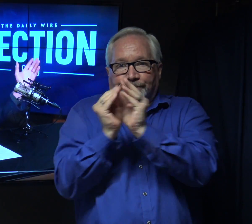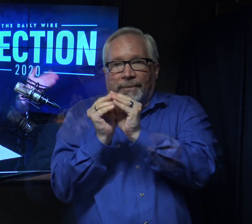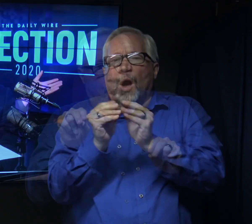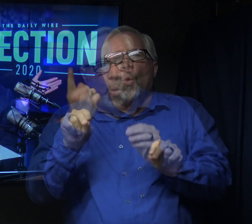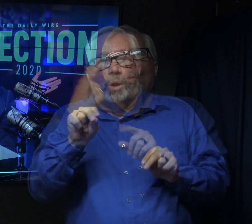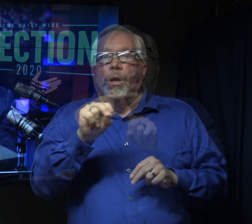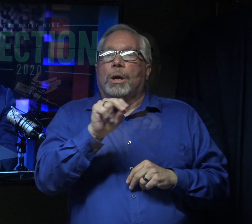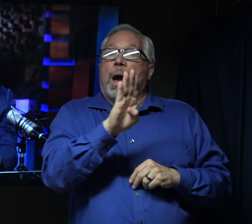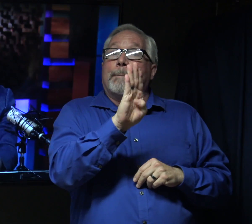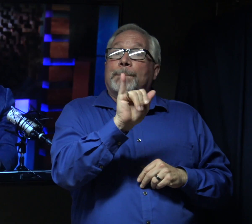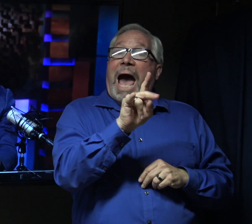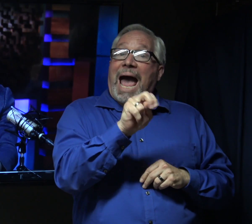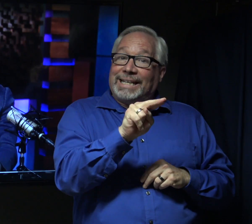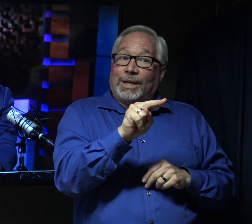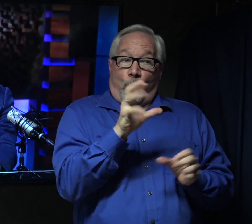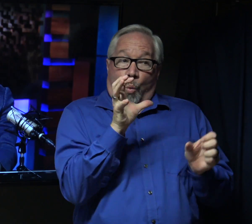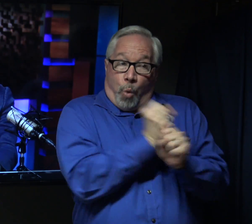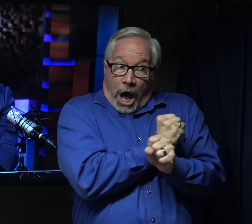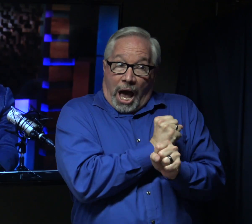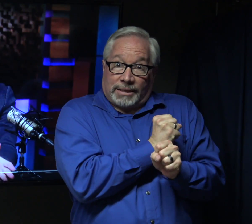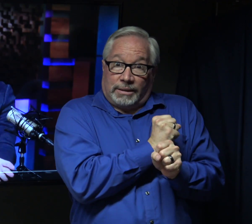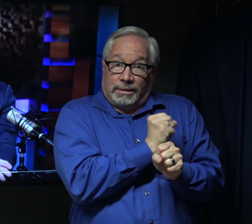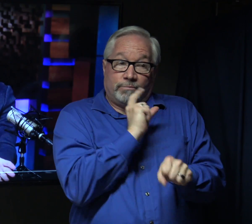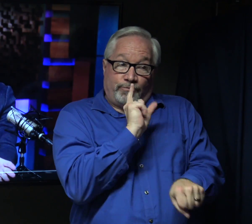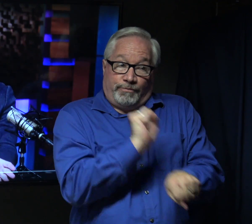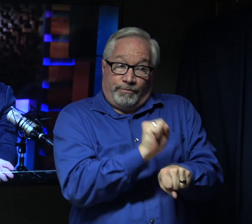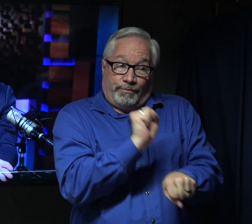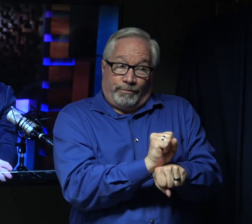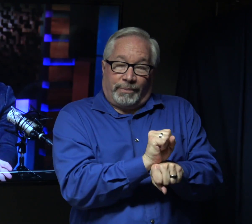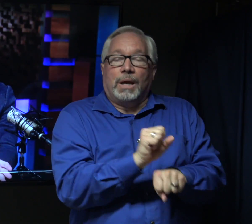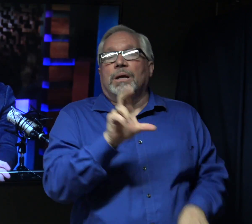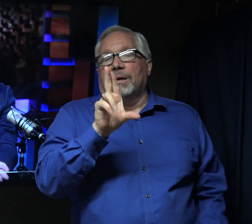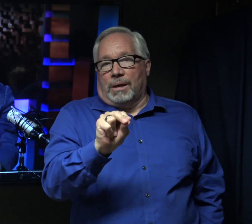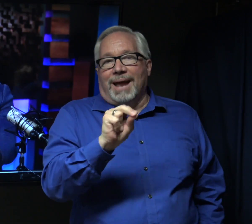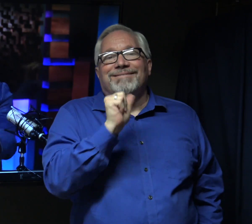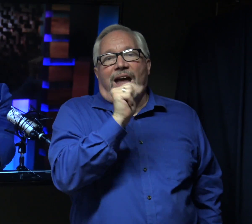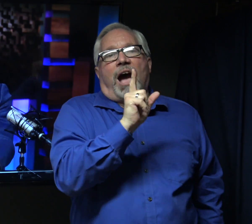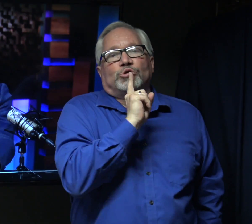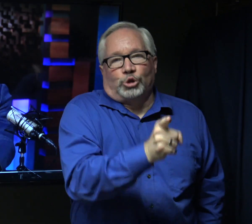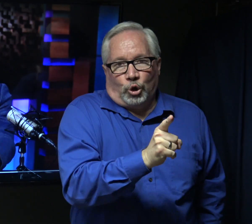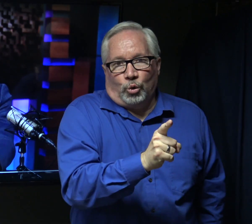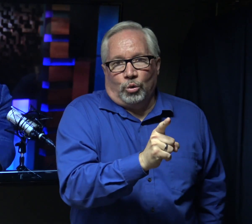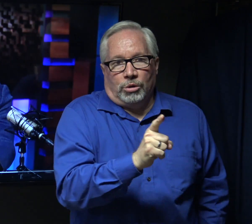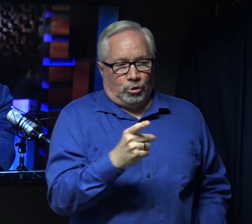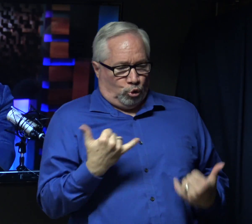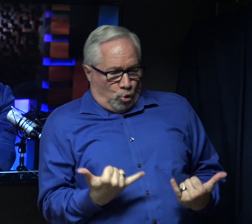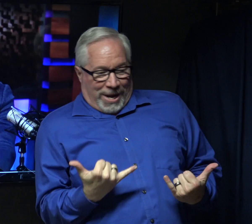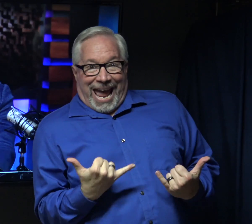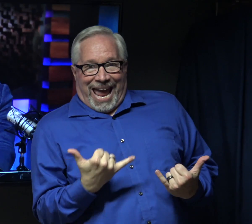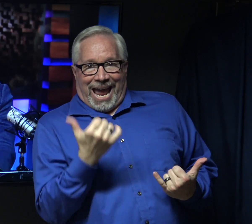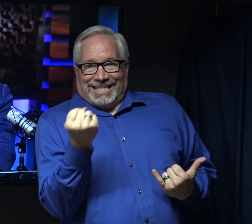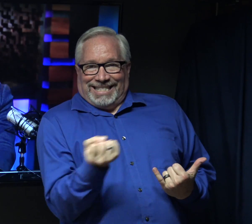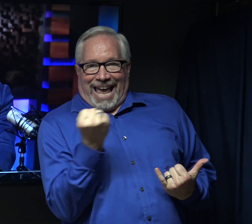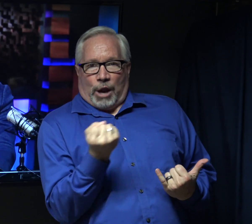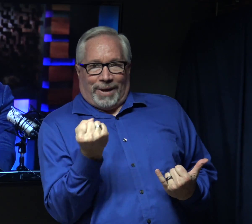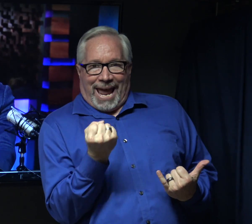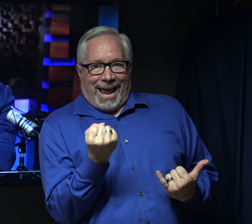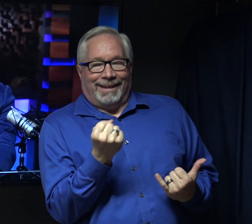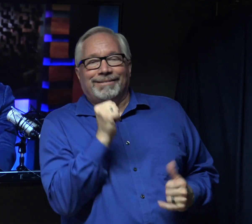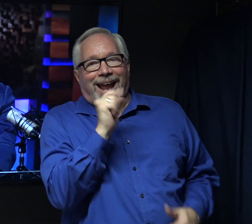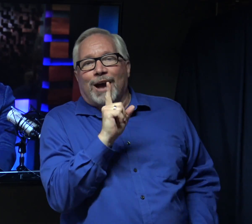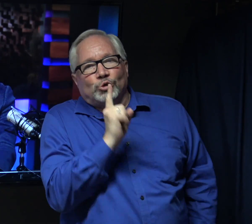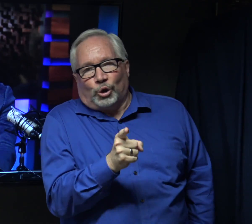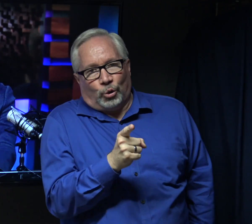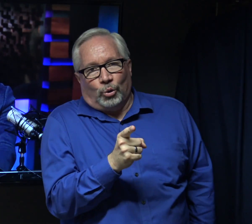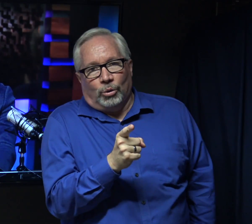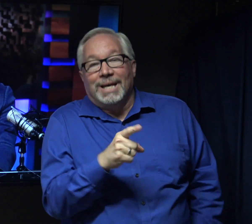ago how I thought this is the winner of the election. He may well be the winner of the election at some point, but right now that is not the case. Likewise, it is not the case